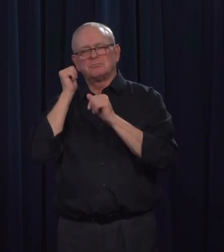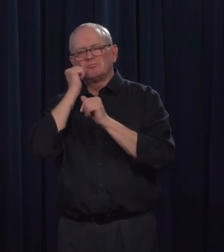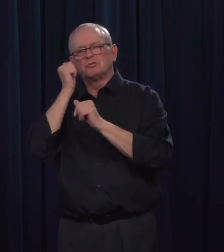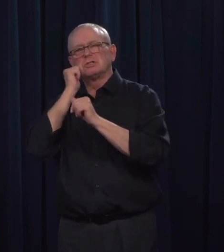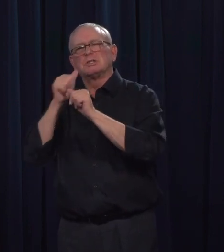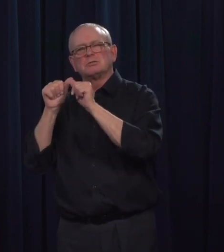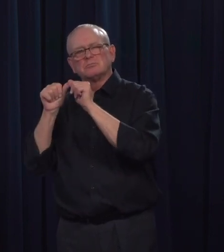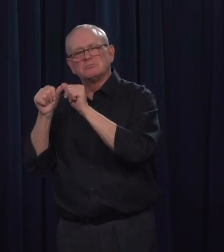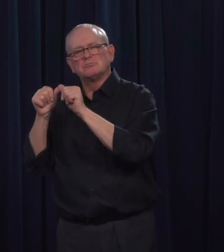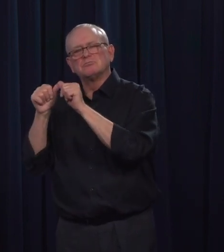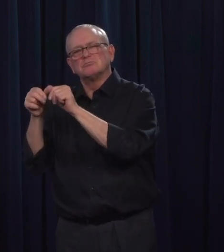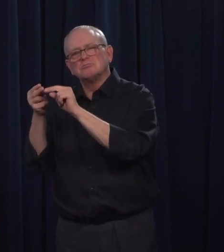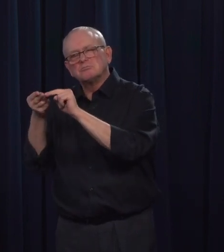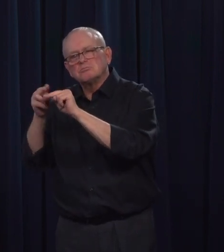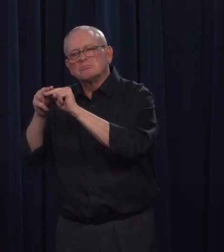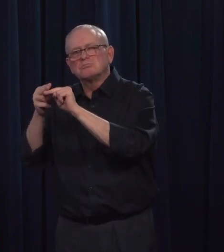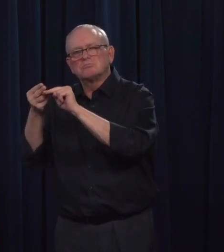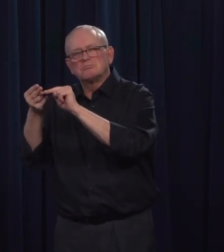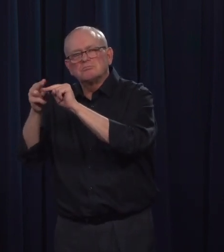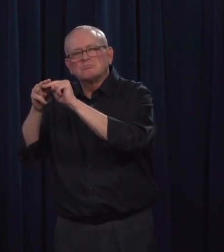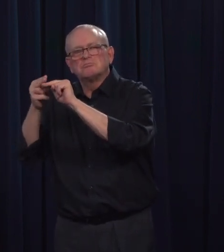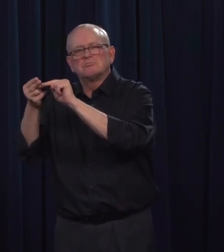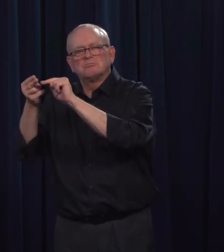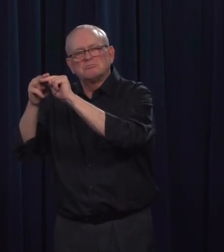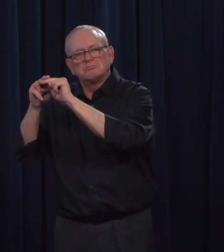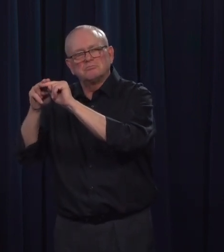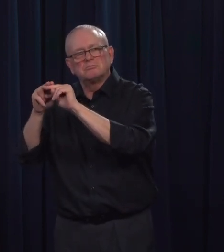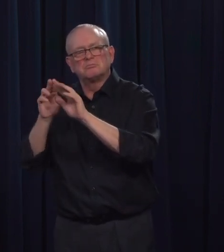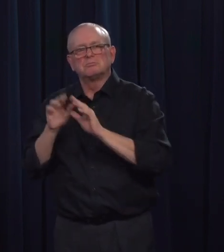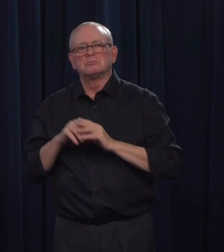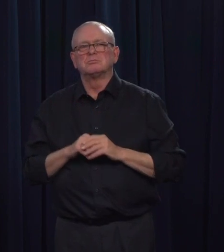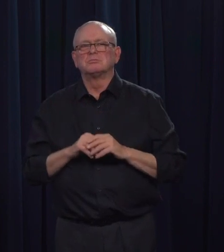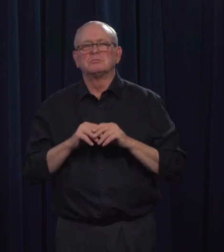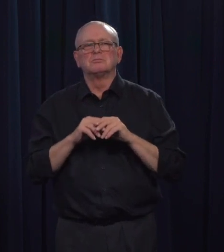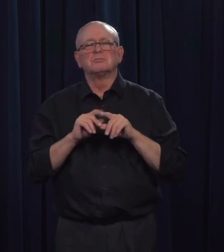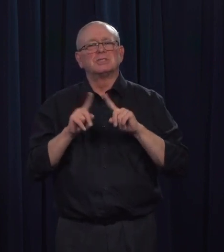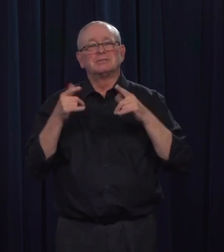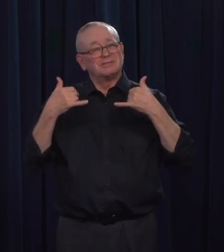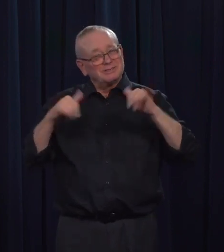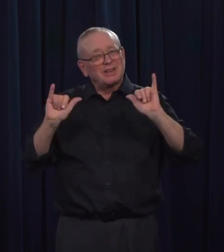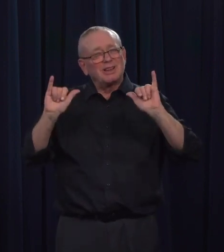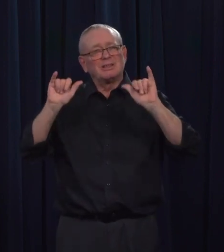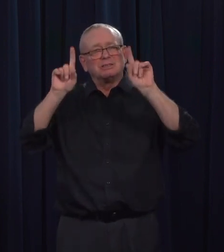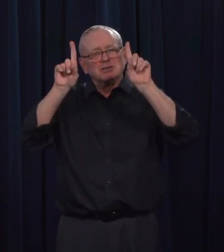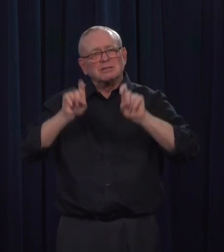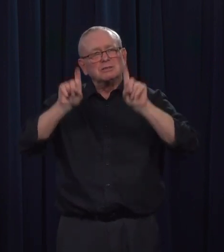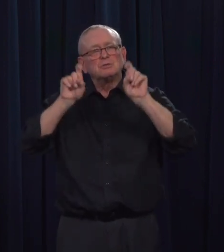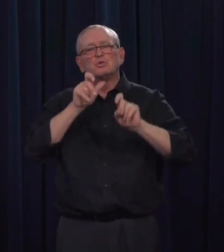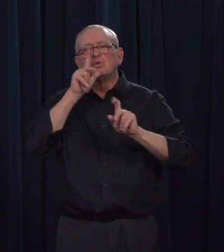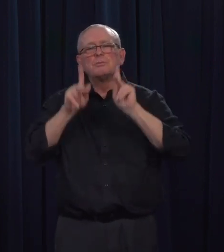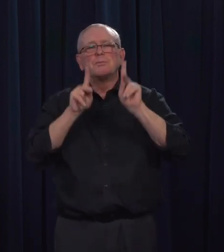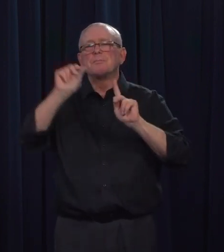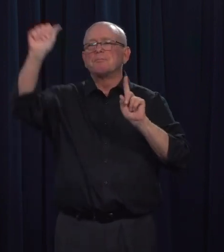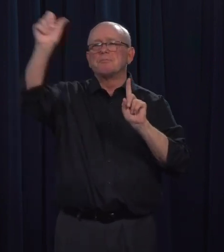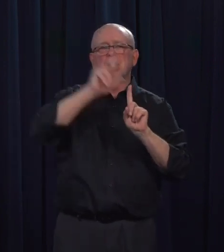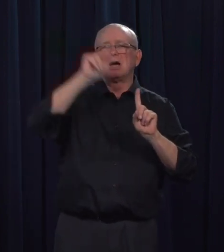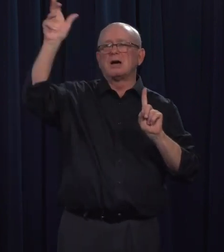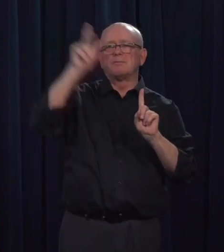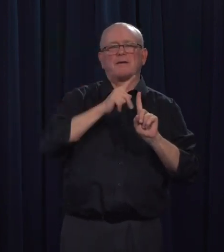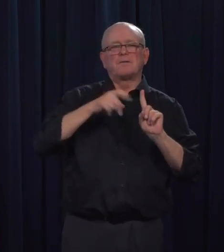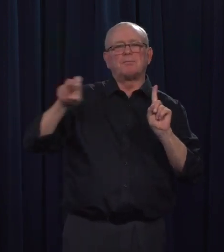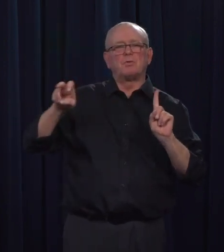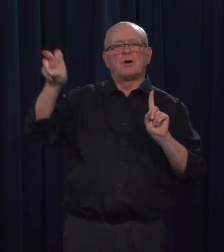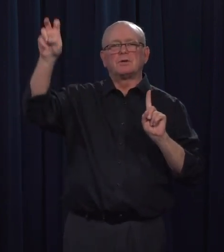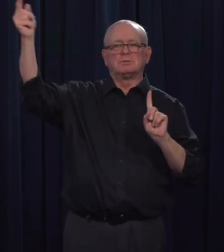middle of that transition from testing mostly returning travelers to starting to test healthcare workers. So I think it's a little early to draw